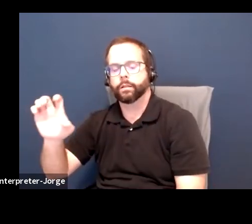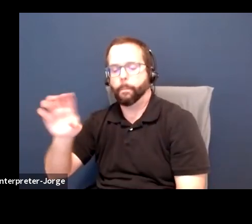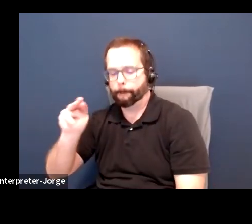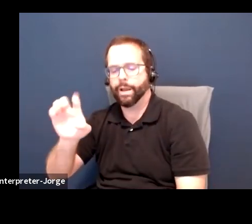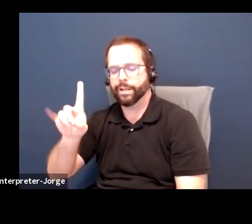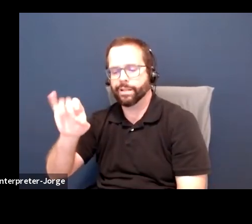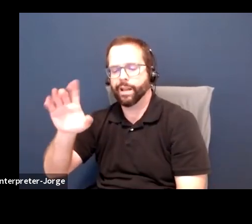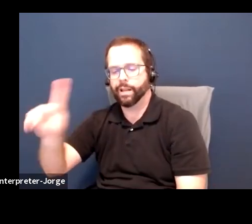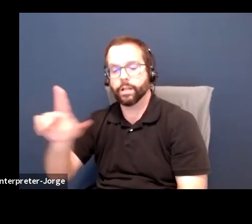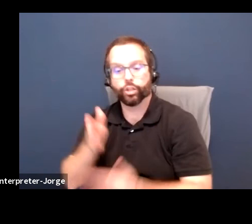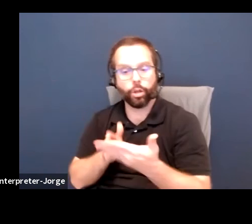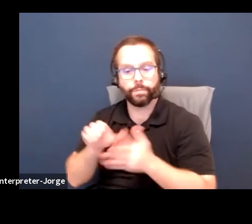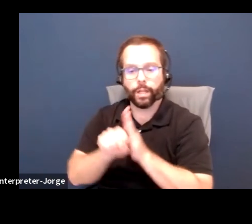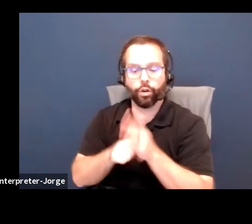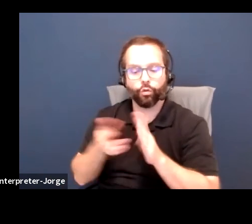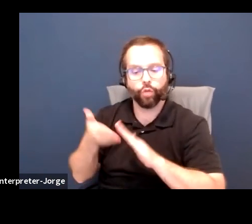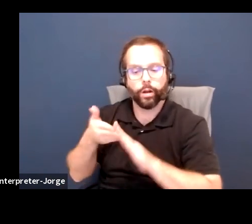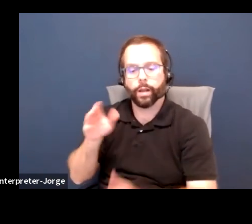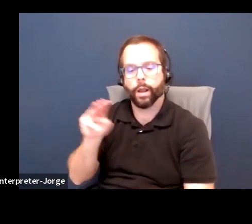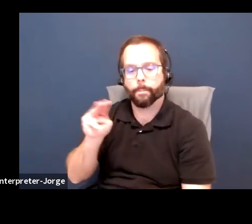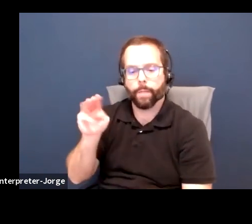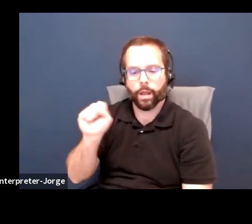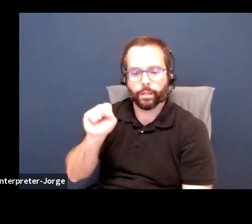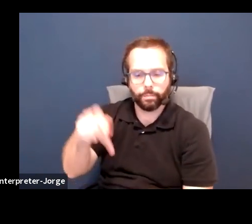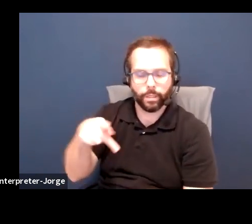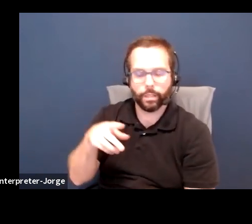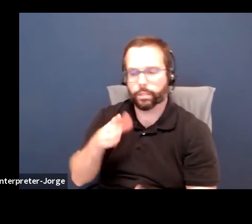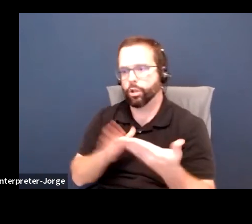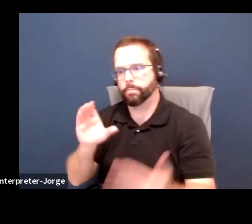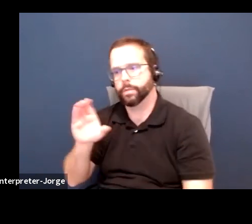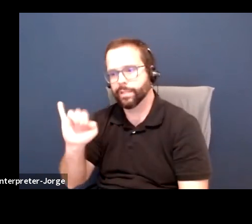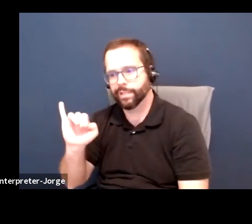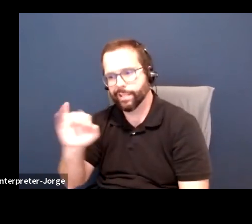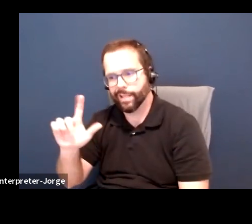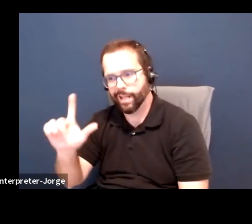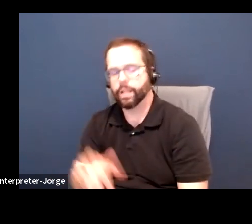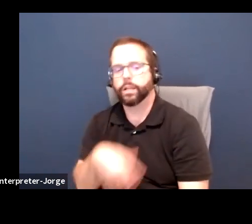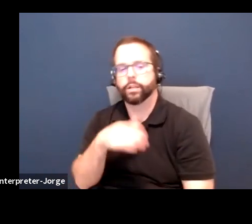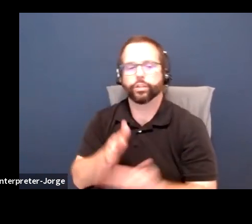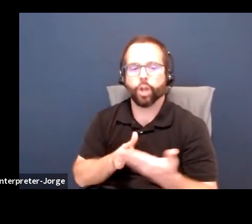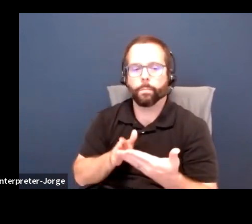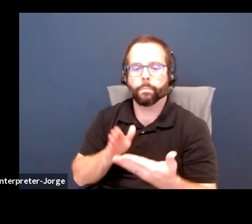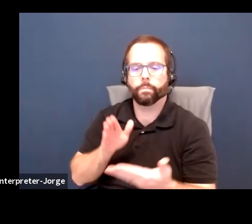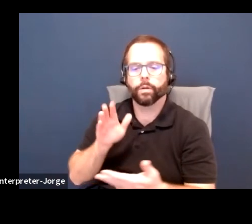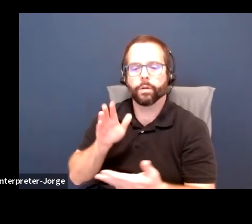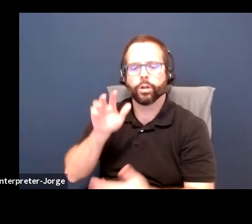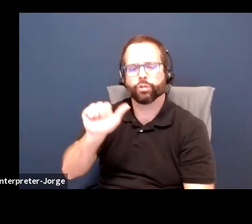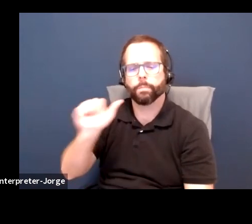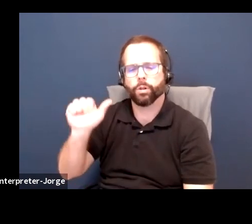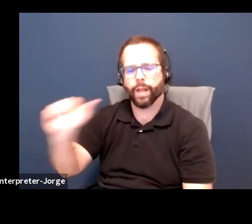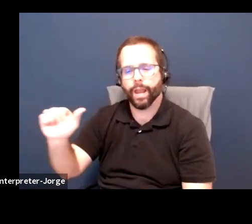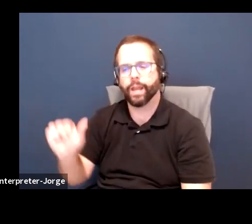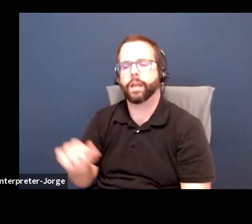housing authorities, and some of the CILs and AAAs, because in some communities, there is a really